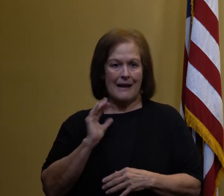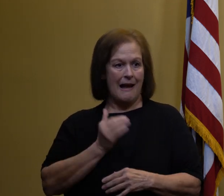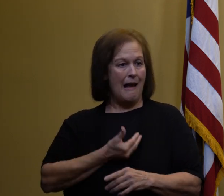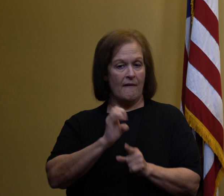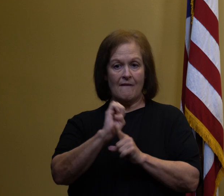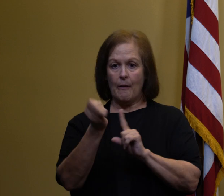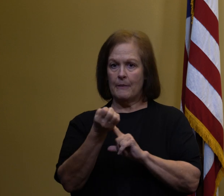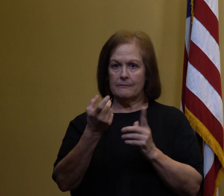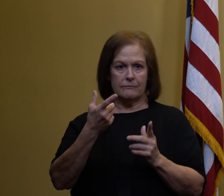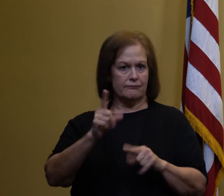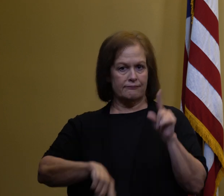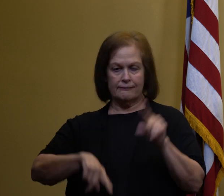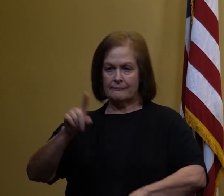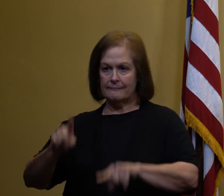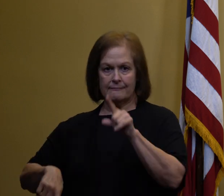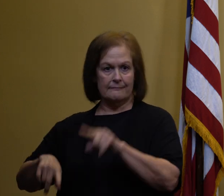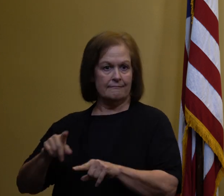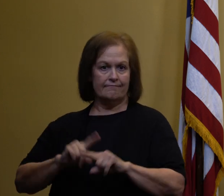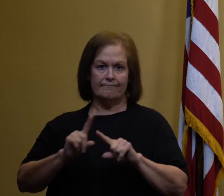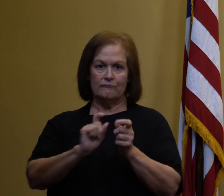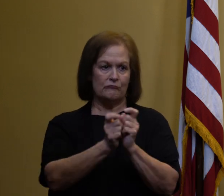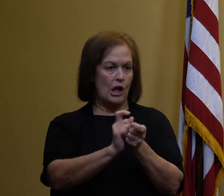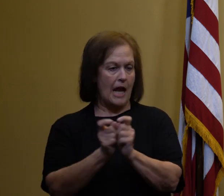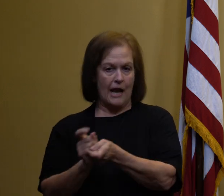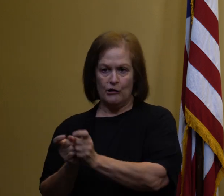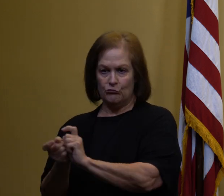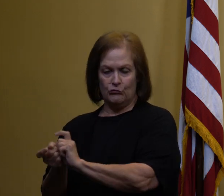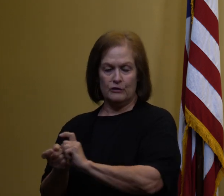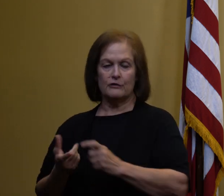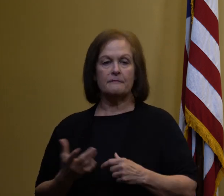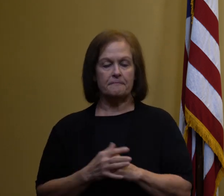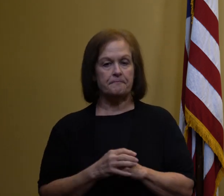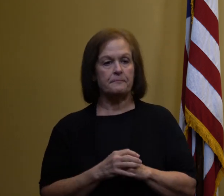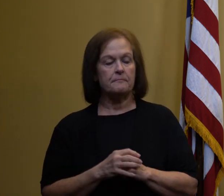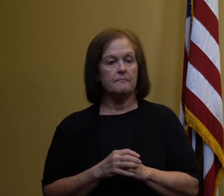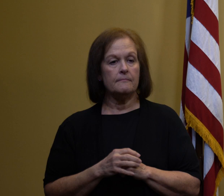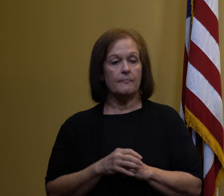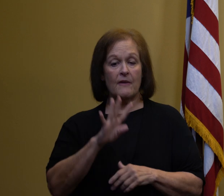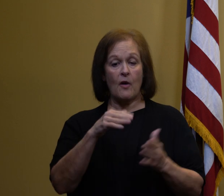in flux throughout, again, being on the front lines of climate change.